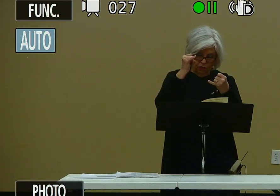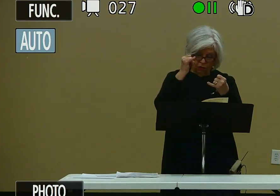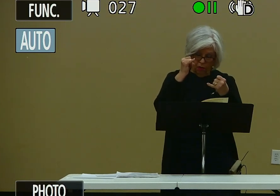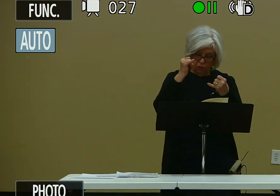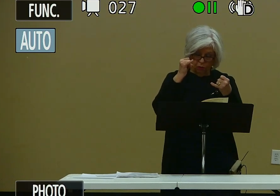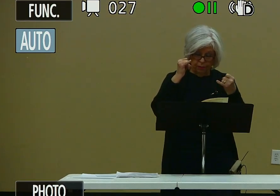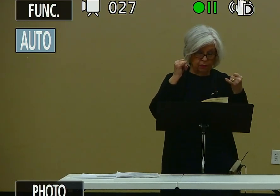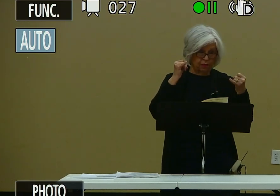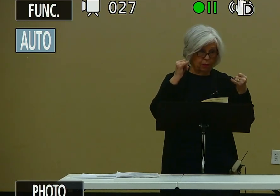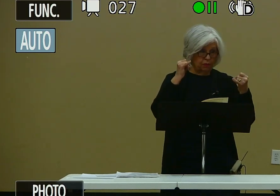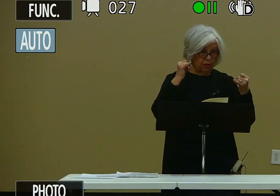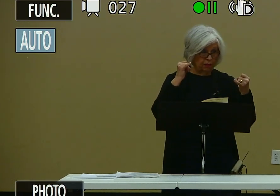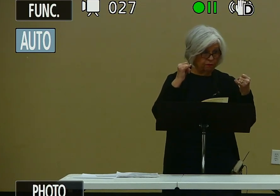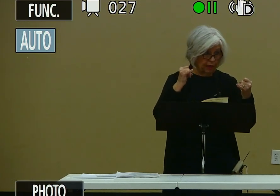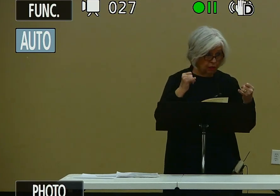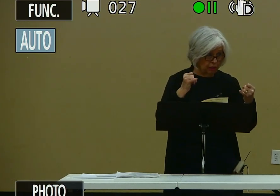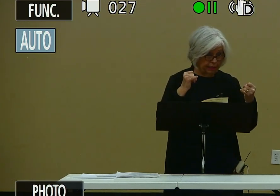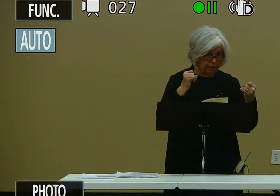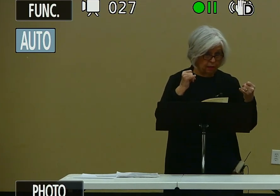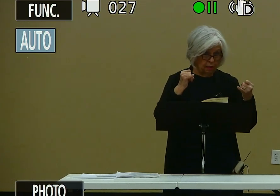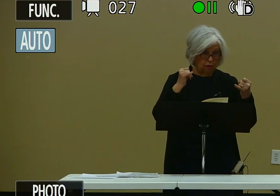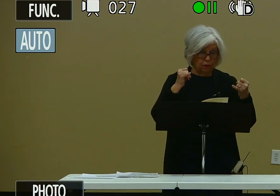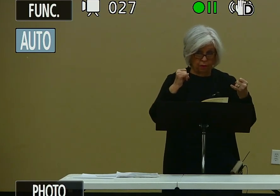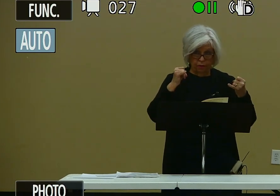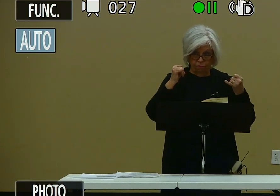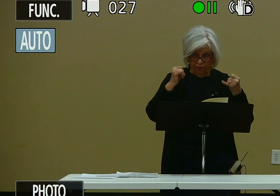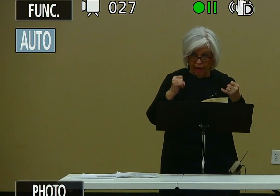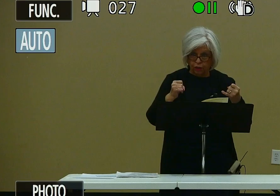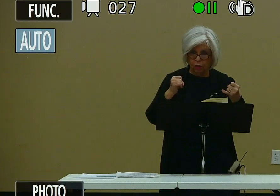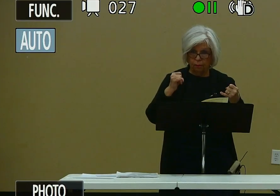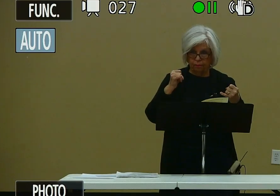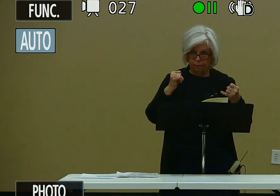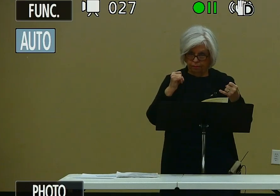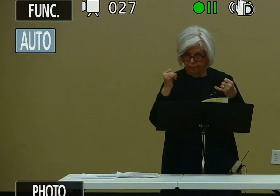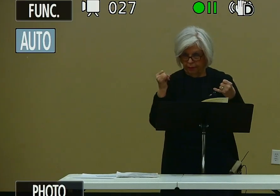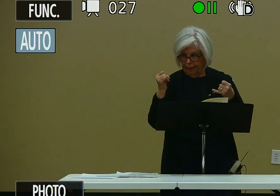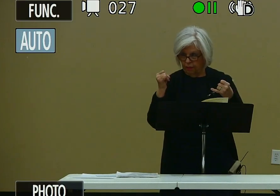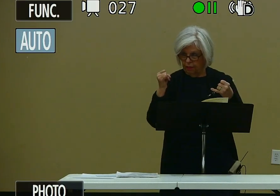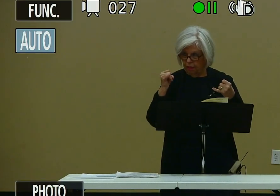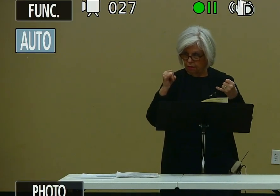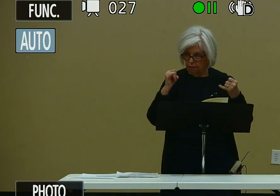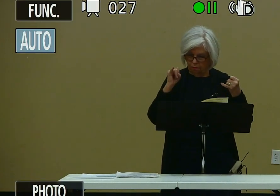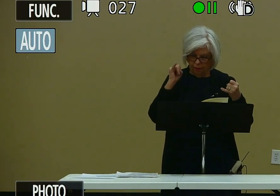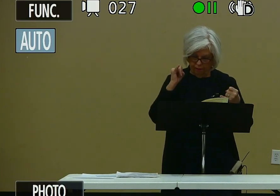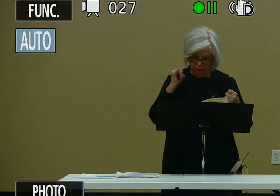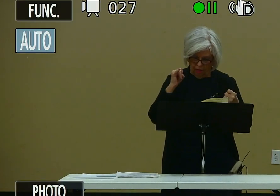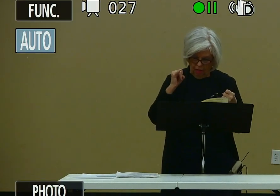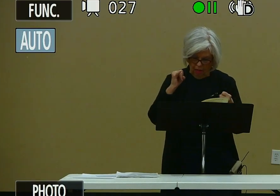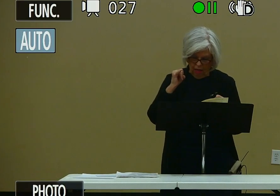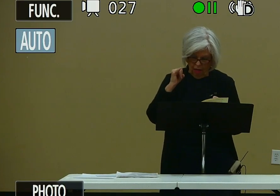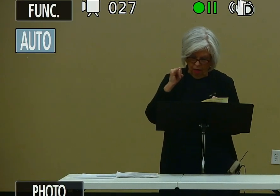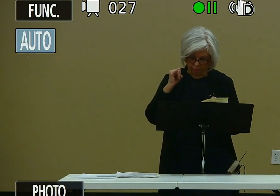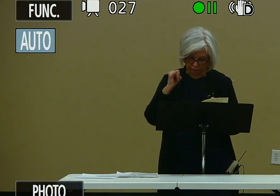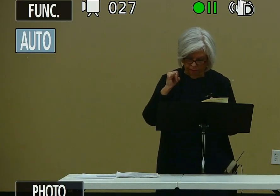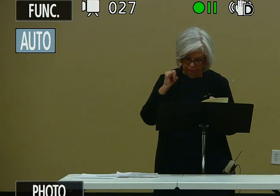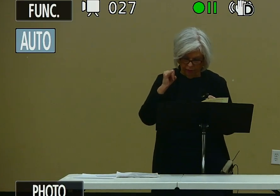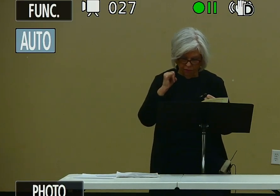could also be somebody saying finally, or the final candidate, or whatever. Finally,